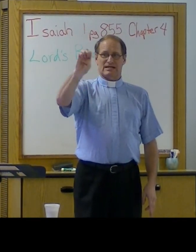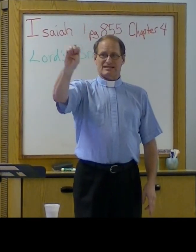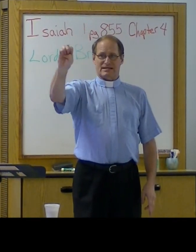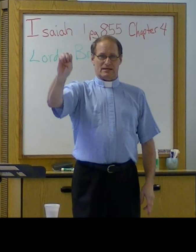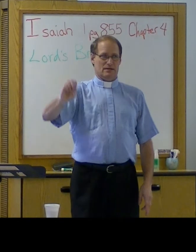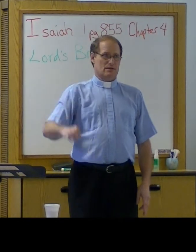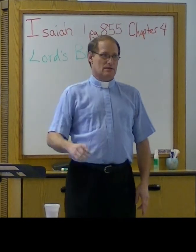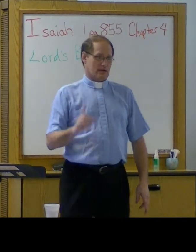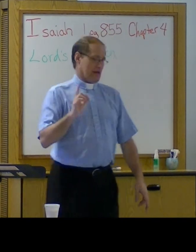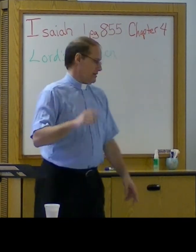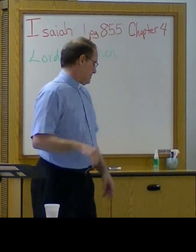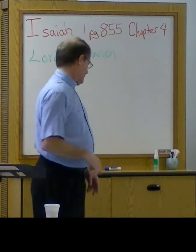Jesse, okay?